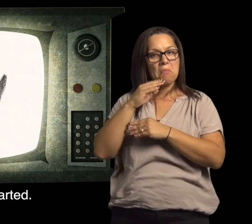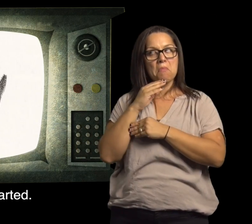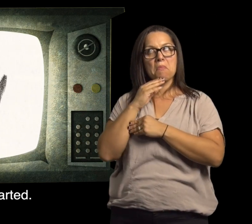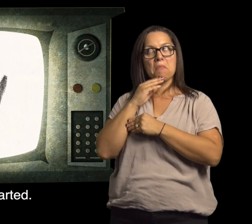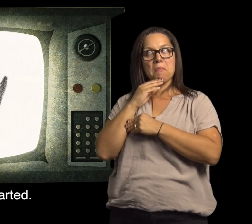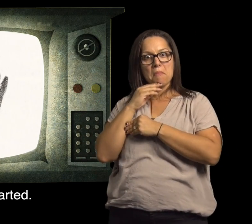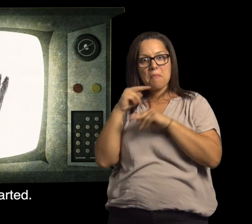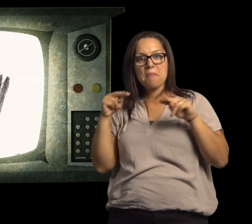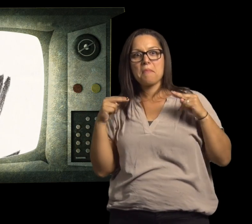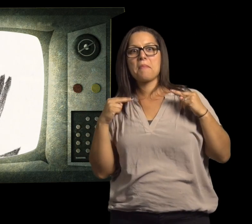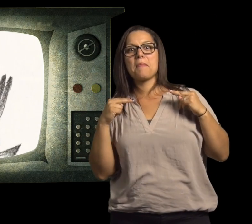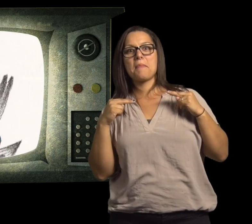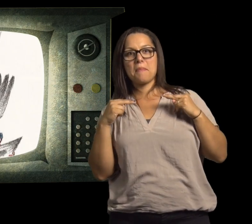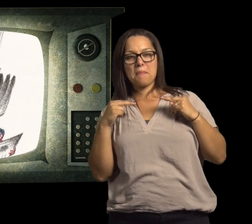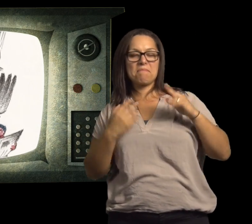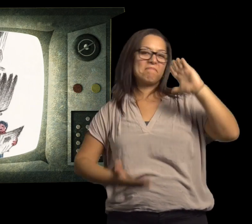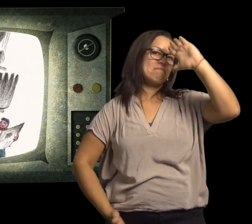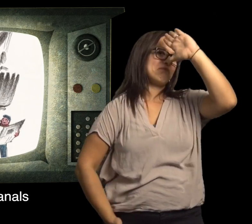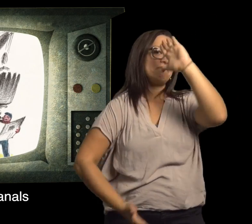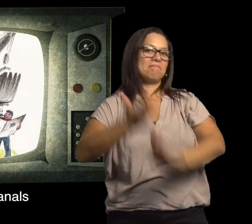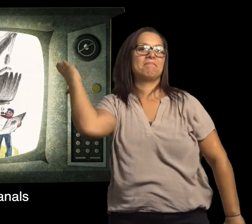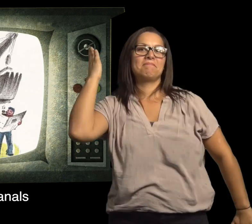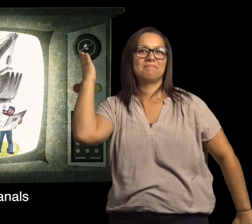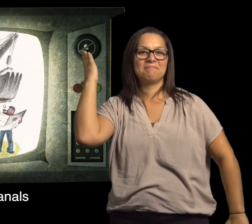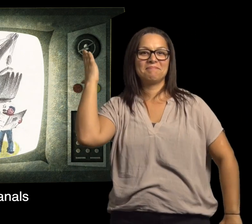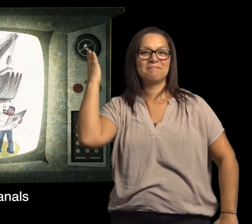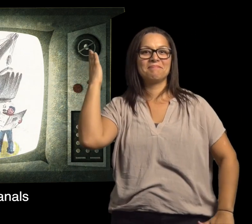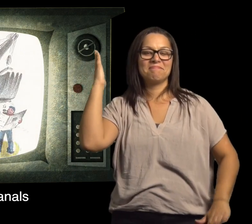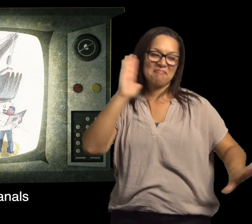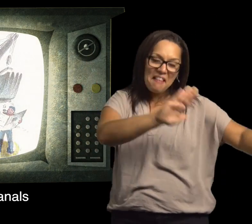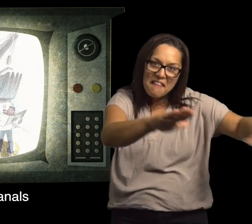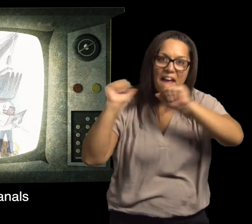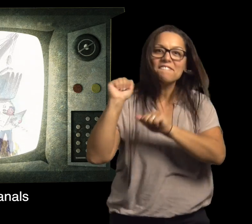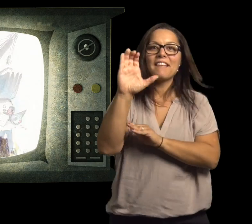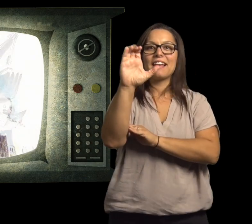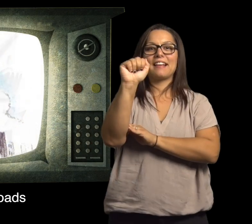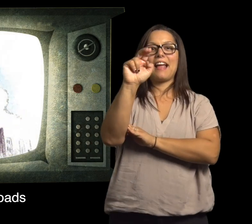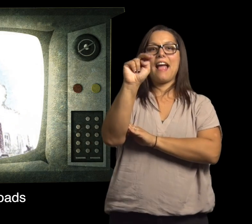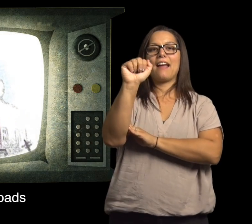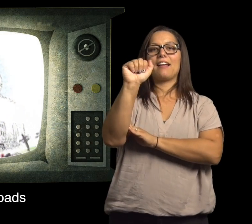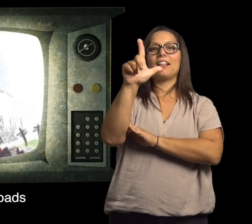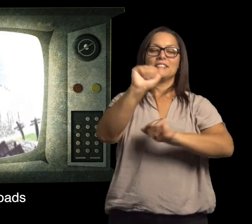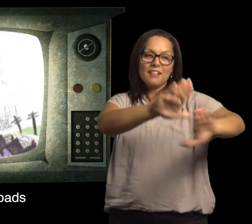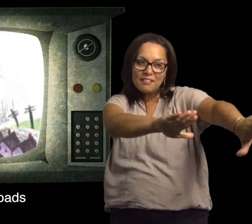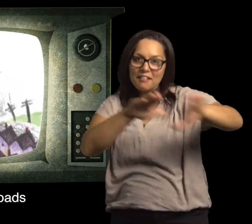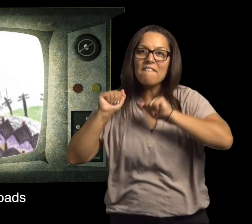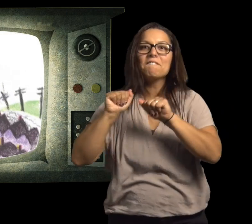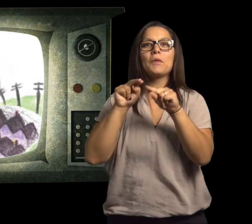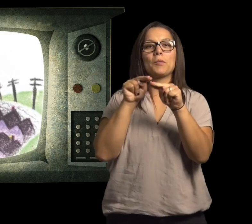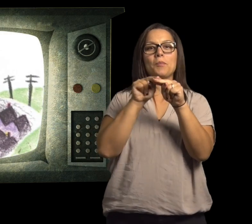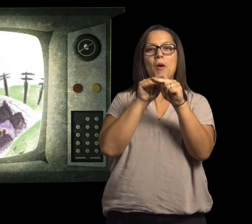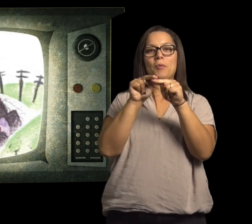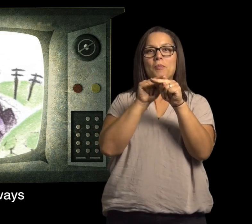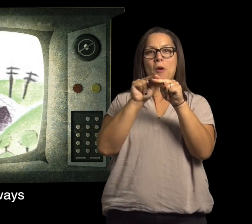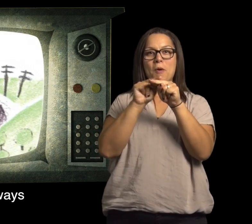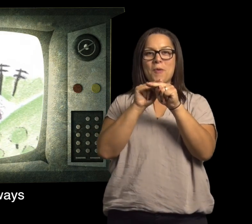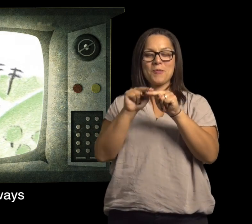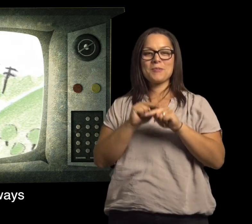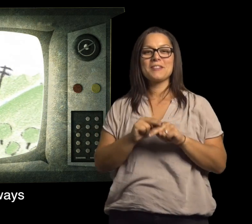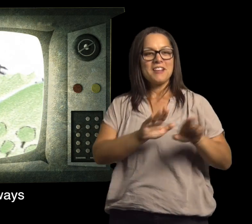they started. They left the canals and the railroads and the